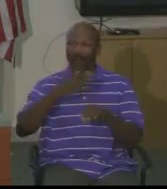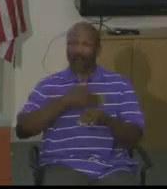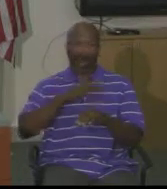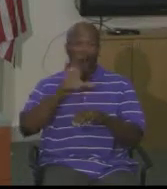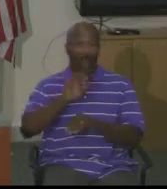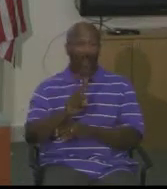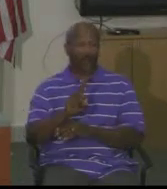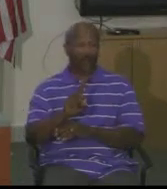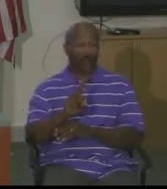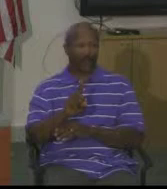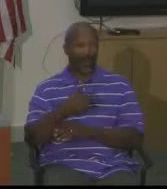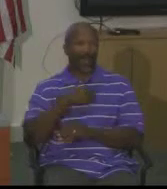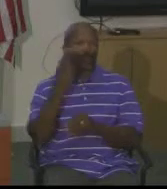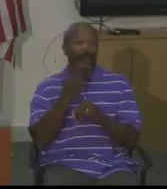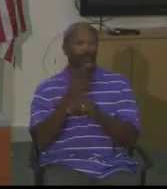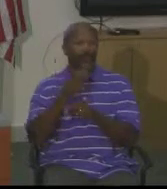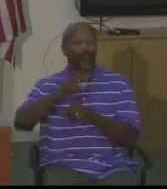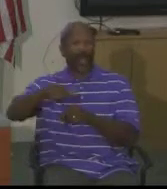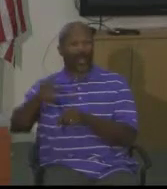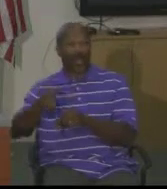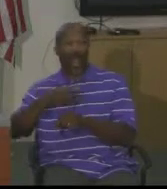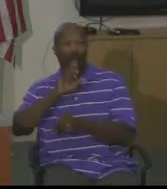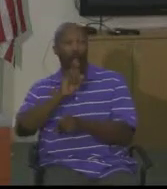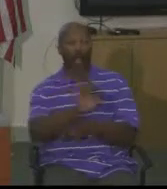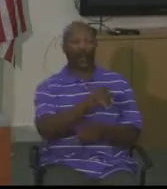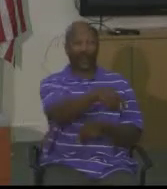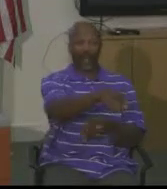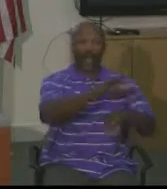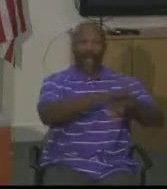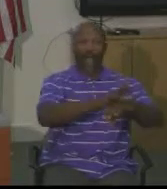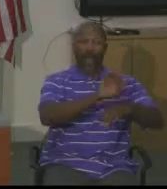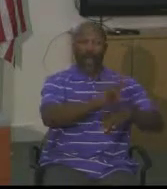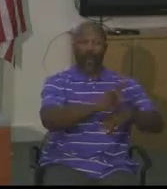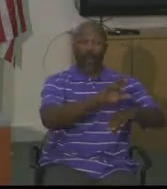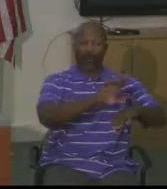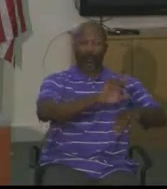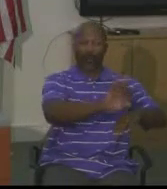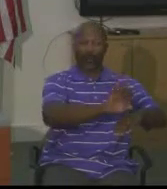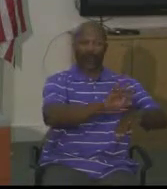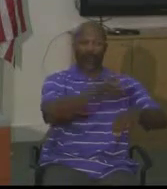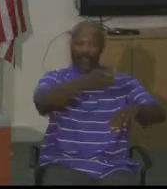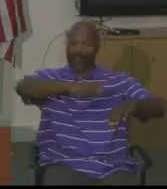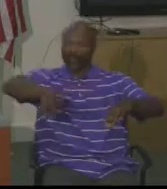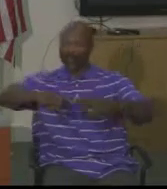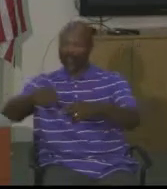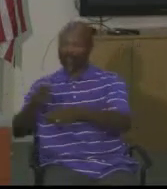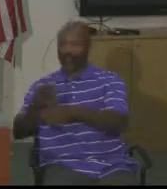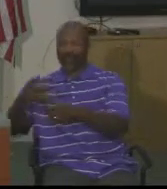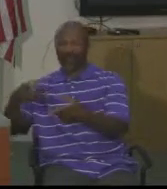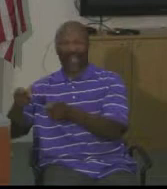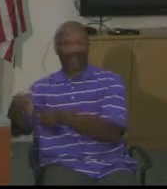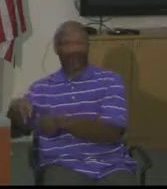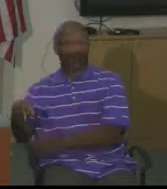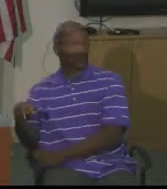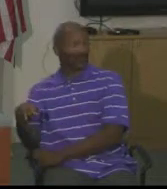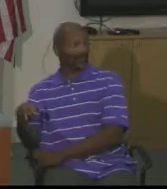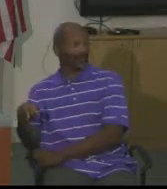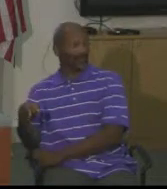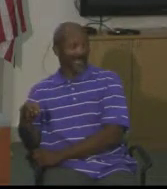card. I'm going to turn off my onboard card, and I'm going to defer to this faster card.